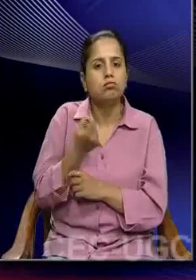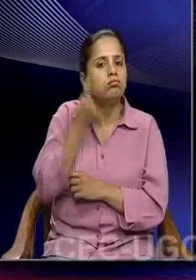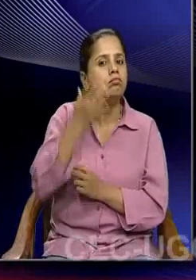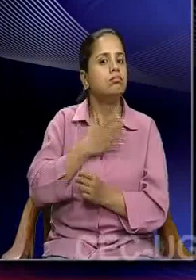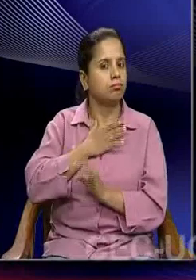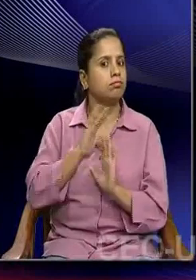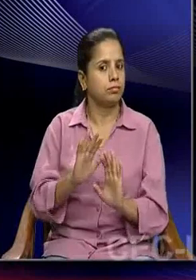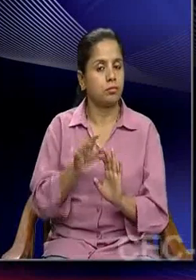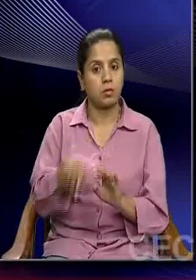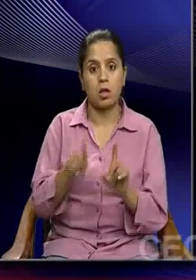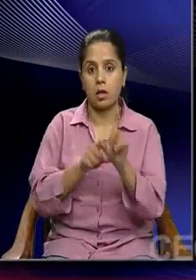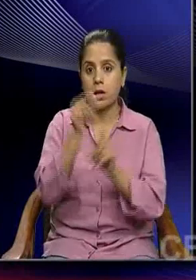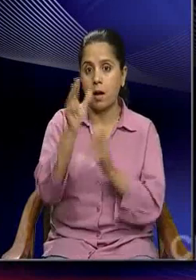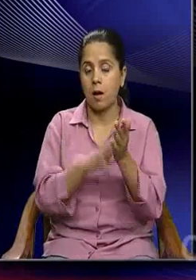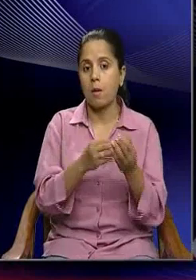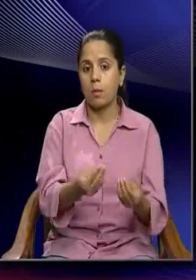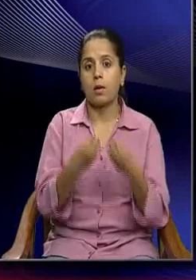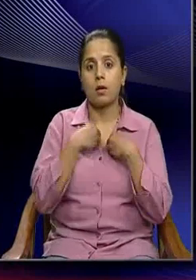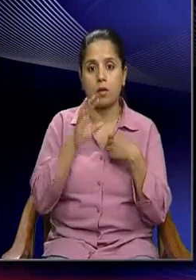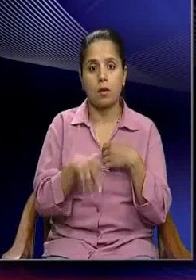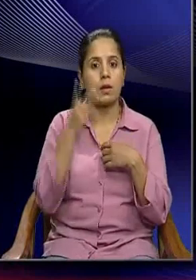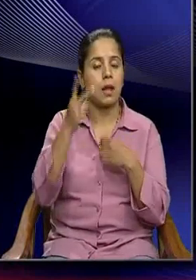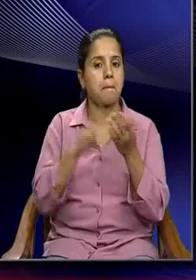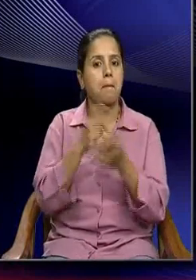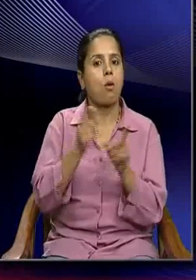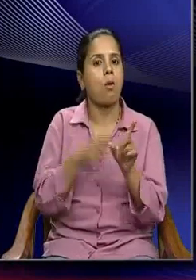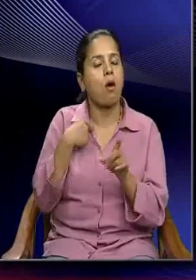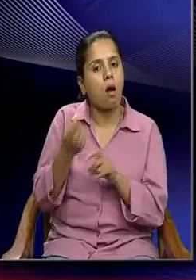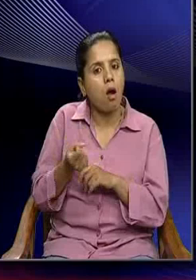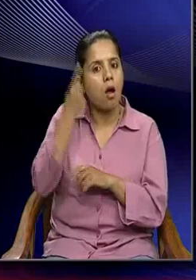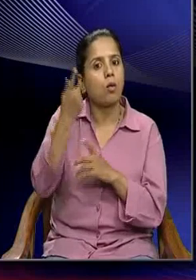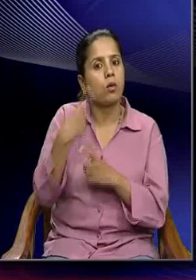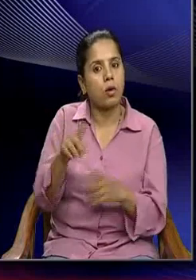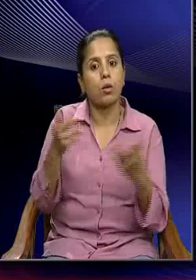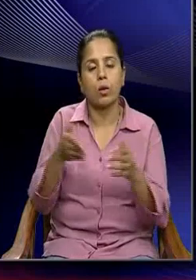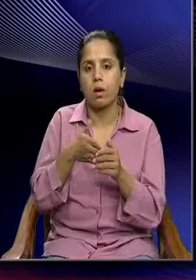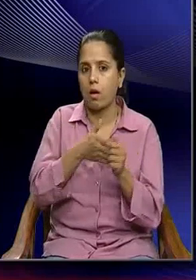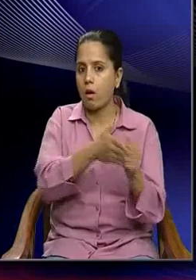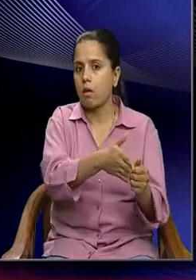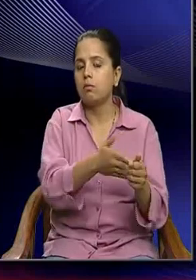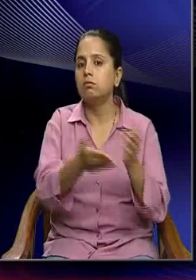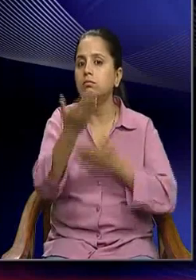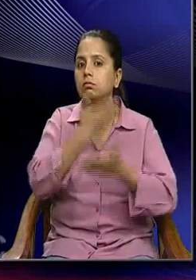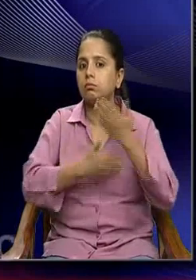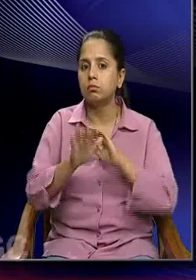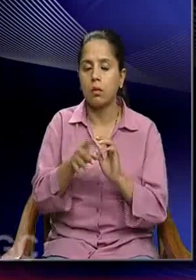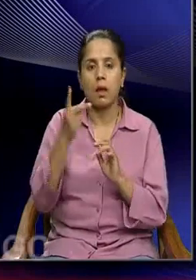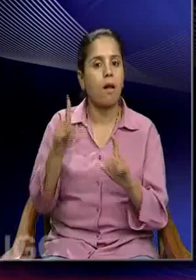The yamas, it provides a moral compass guiding us to live